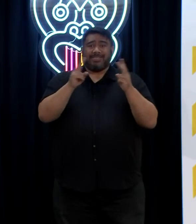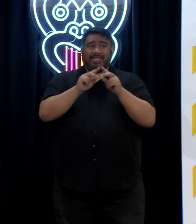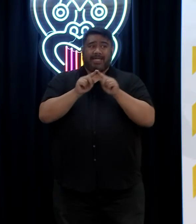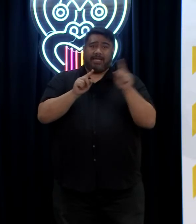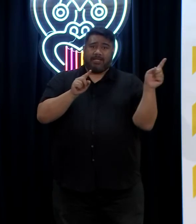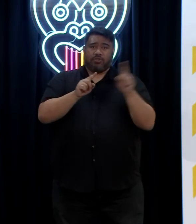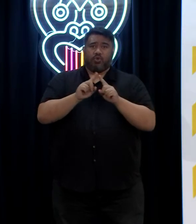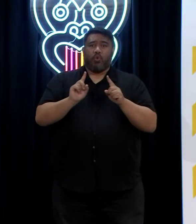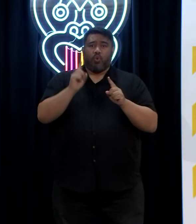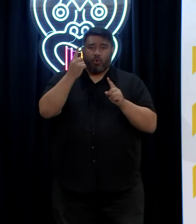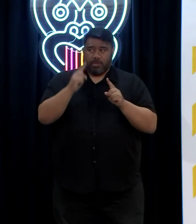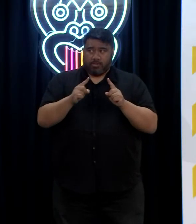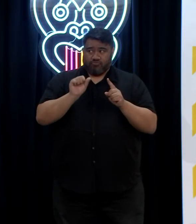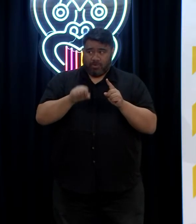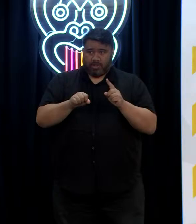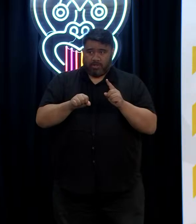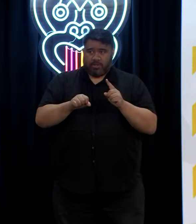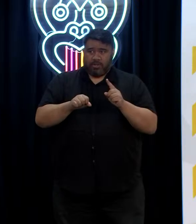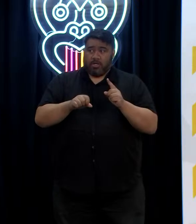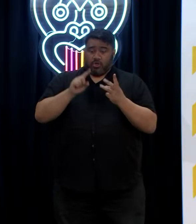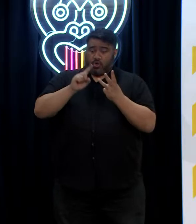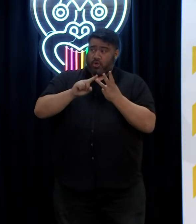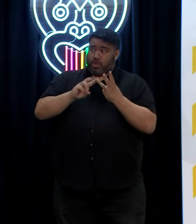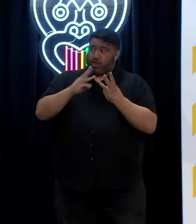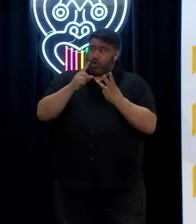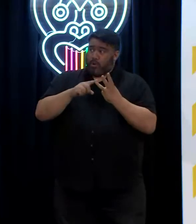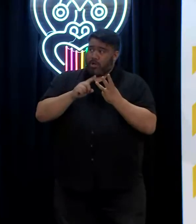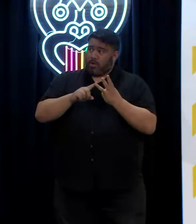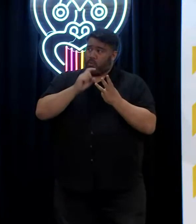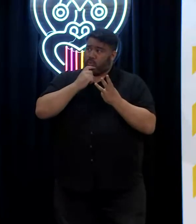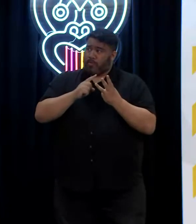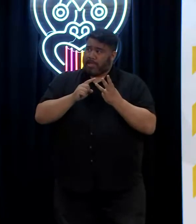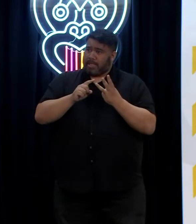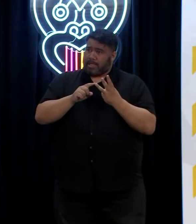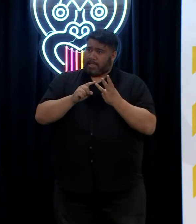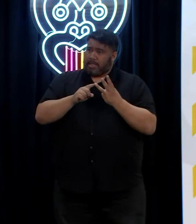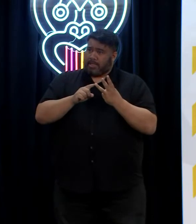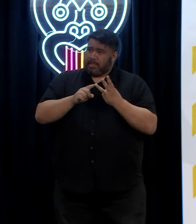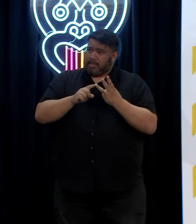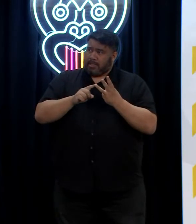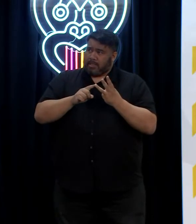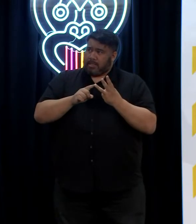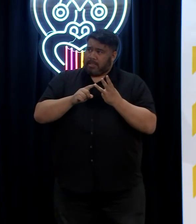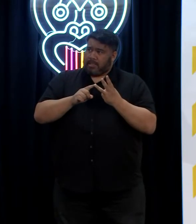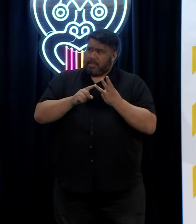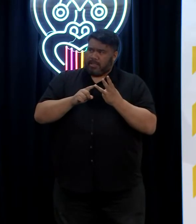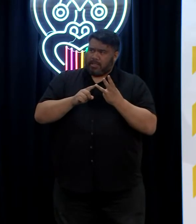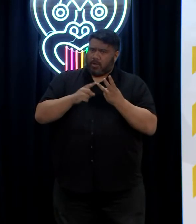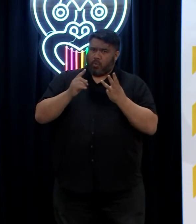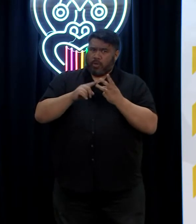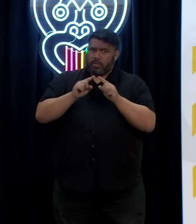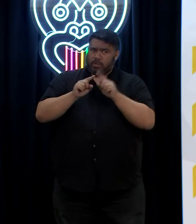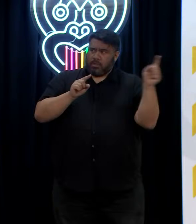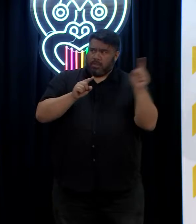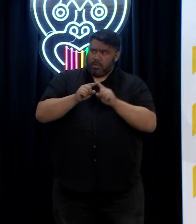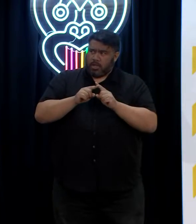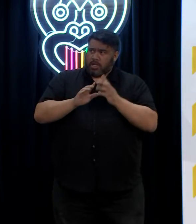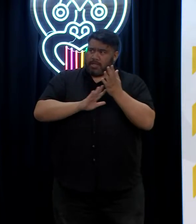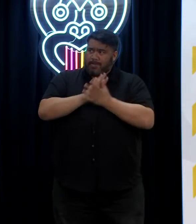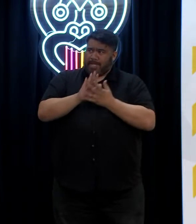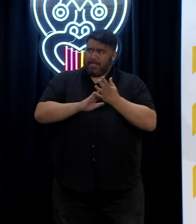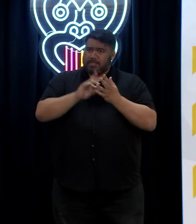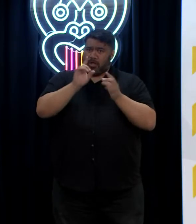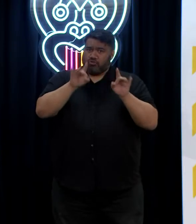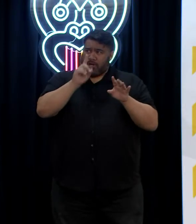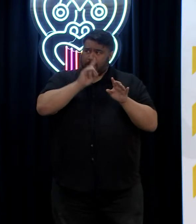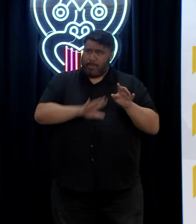correct. So, because the press release and you're talking about Australia as a whole, are you suggesting that people who are stuck outside of New South Wales need to get to Sydney, which sounds like